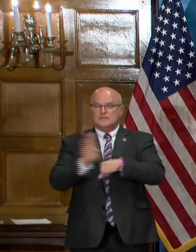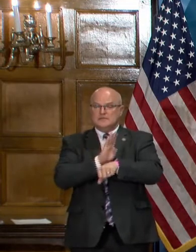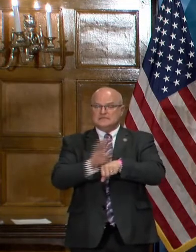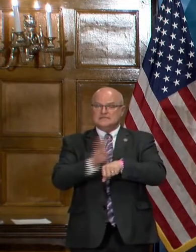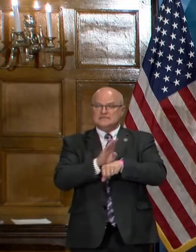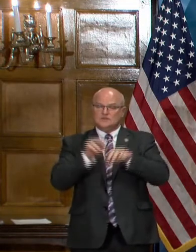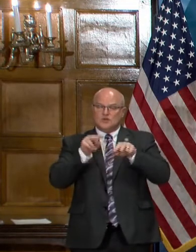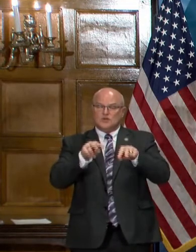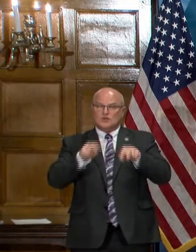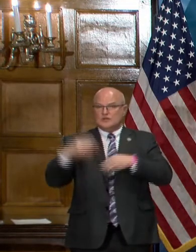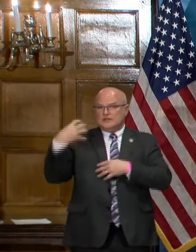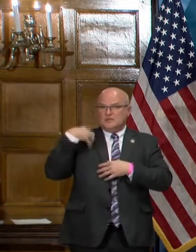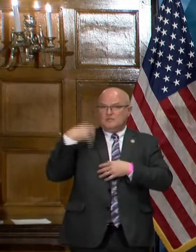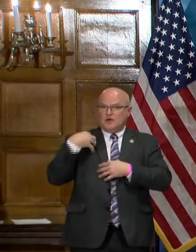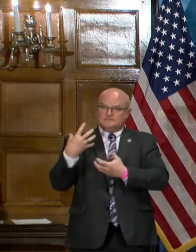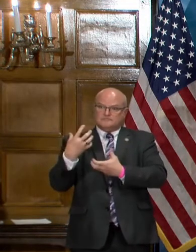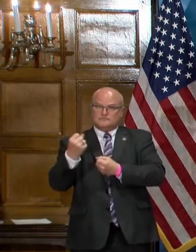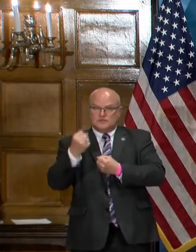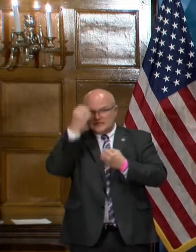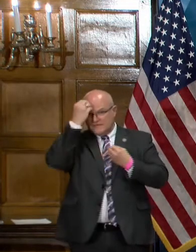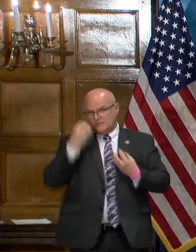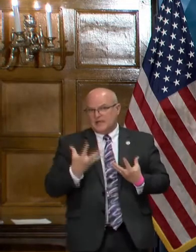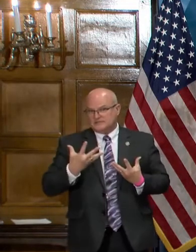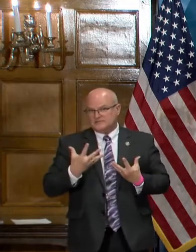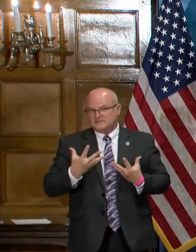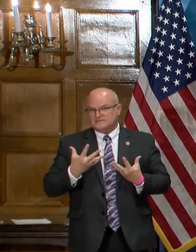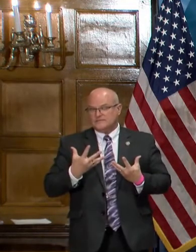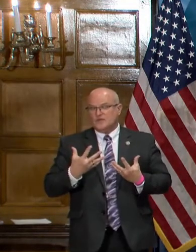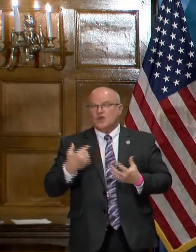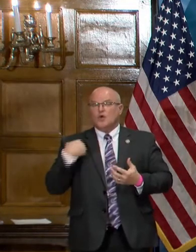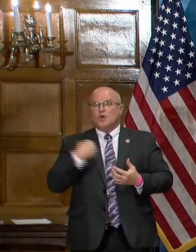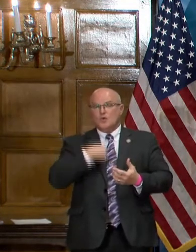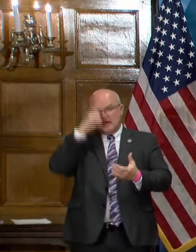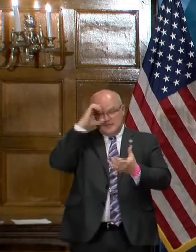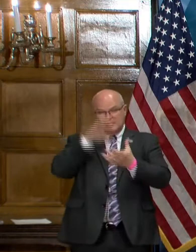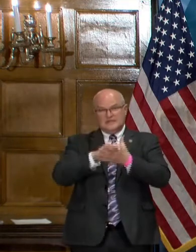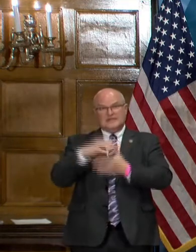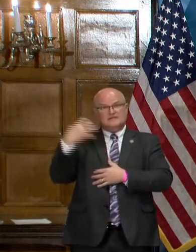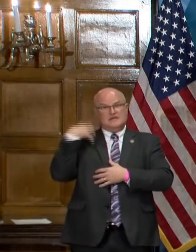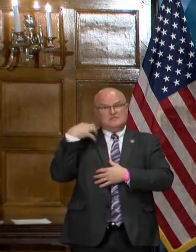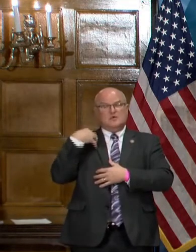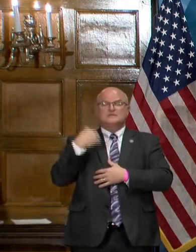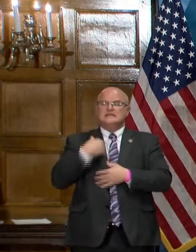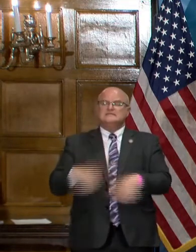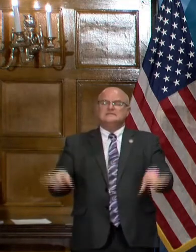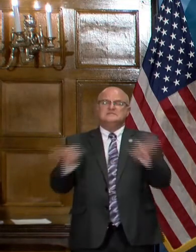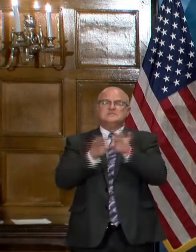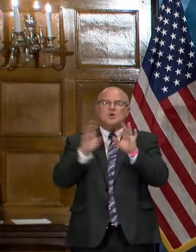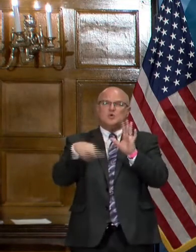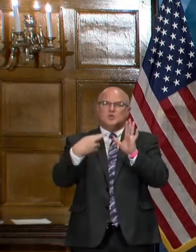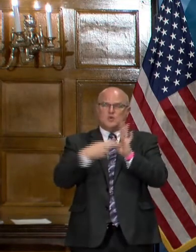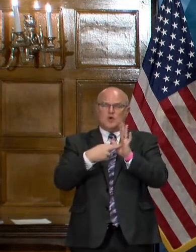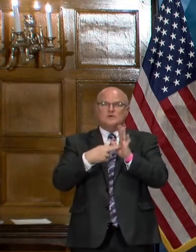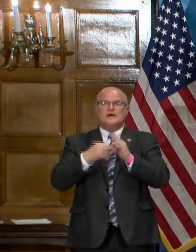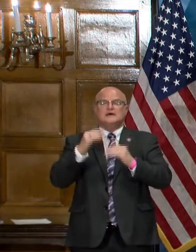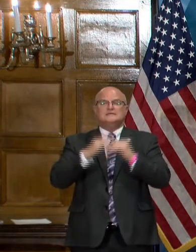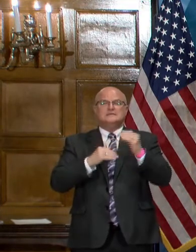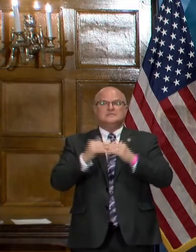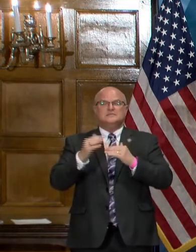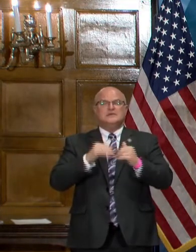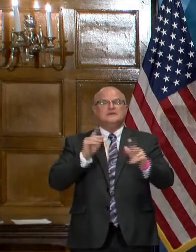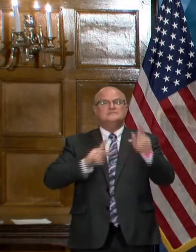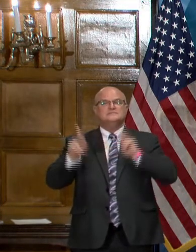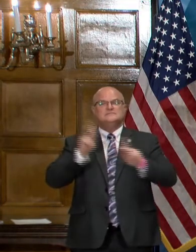their employers as a trusted source of information. We believe employers have crucial roles to play in building public